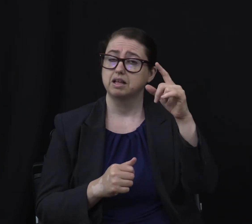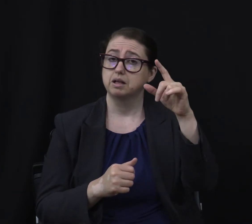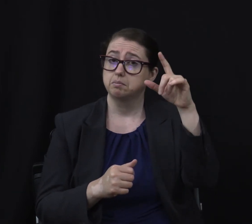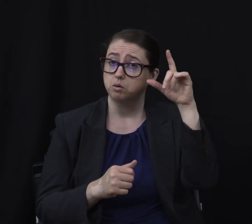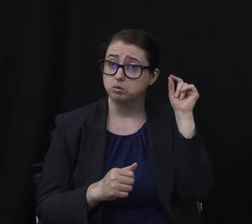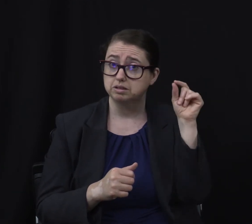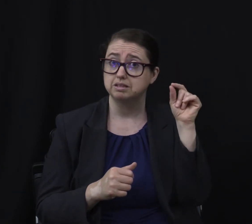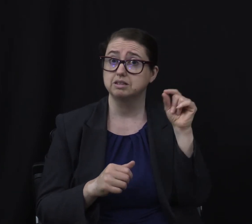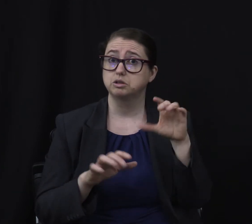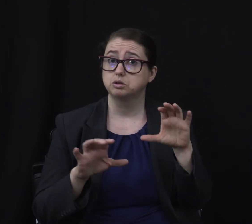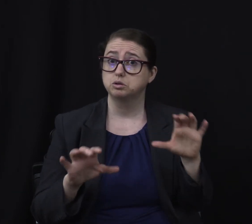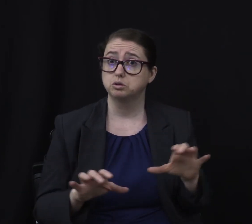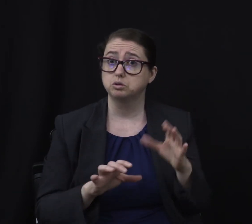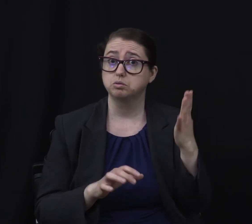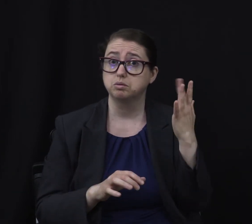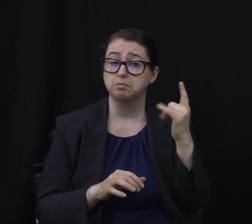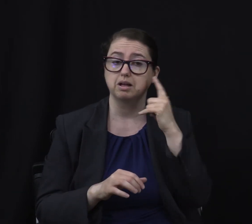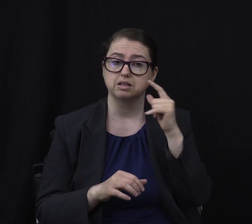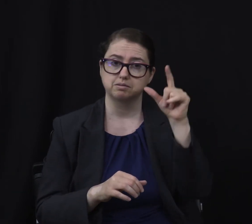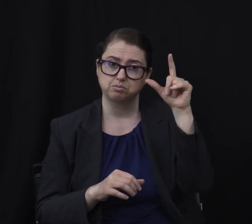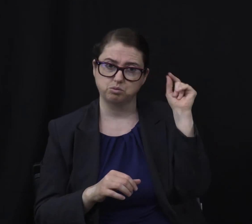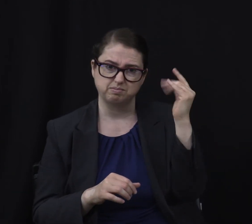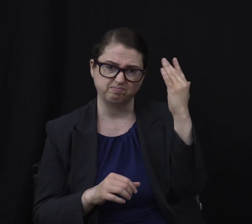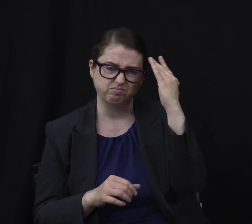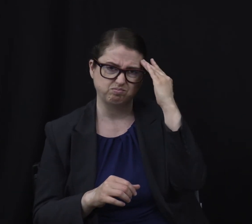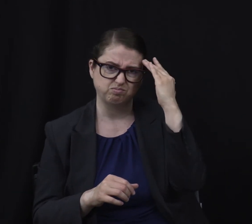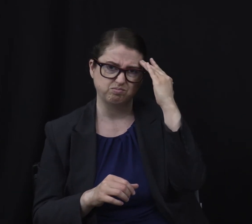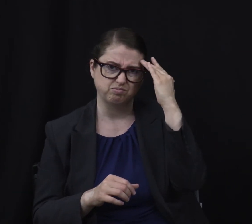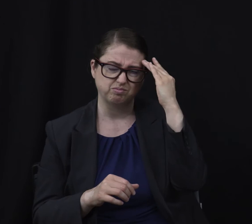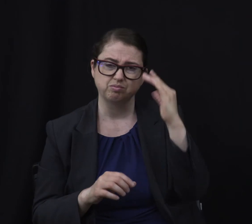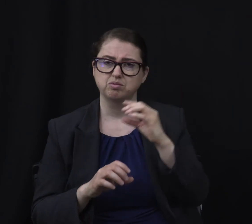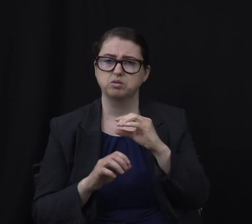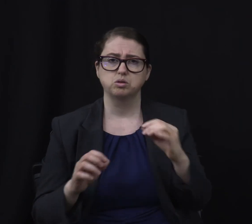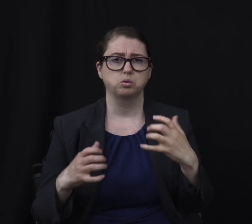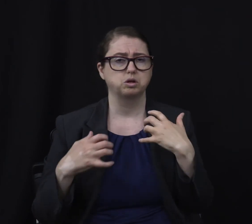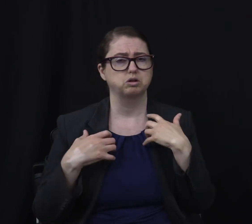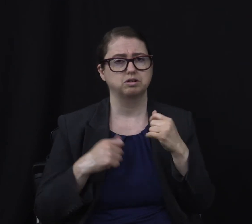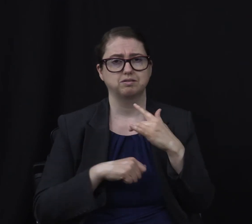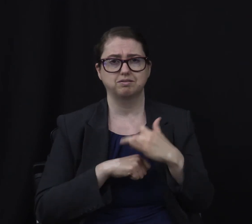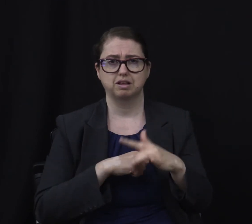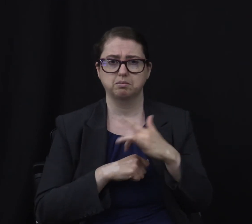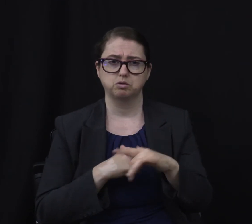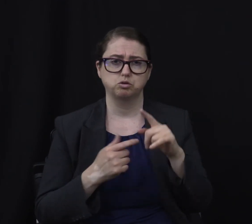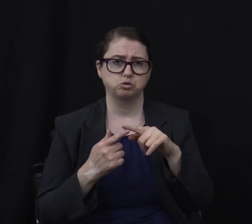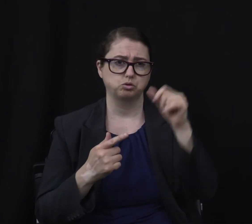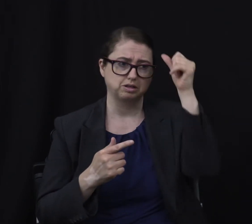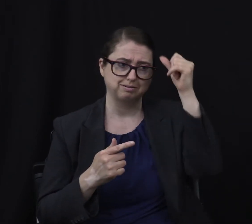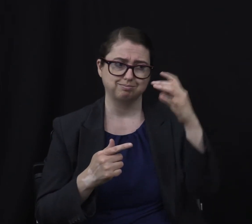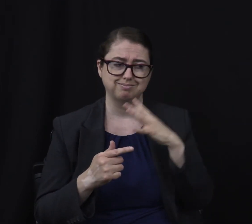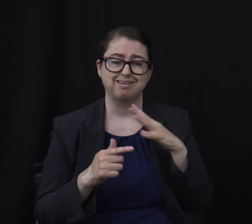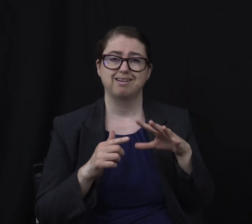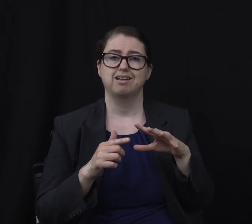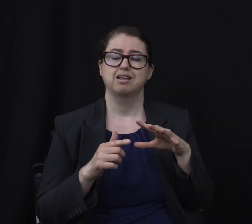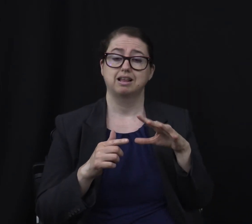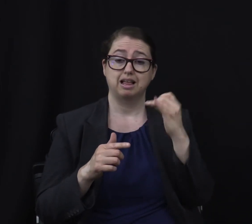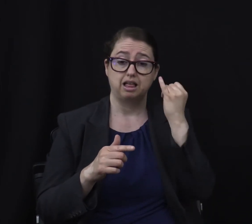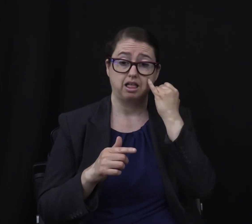because Moses knows well that there is no courage available to man outside of the promises of